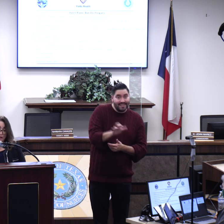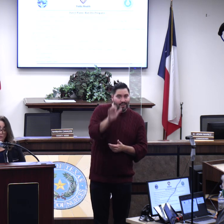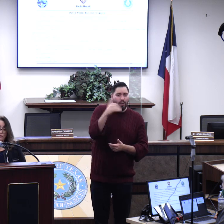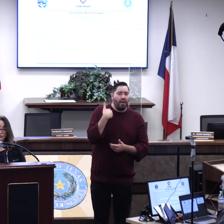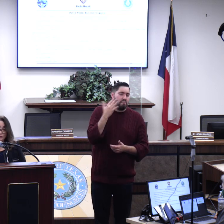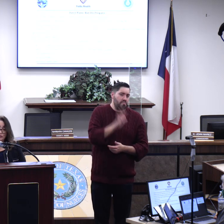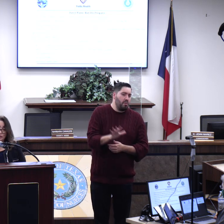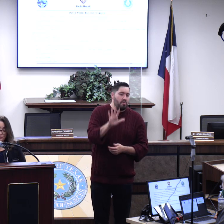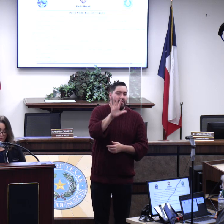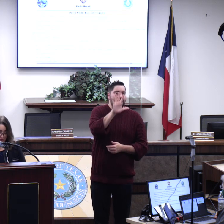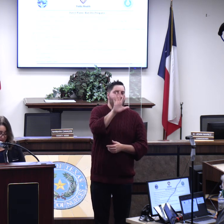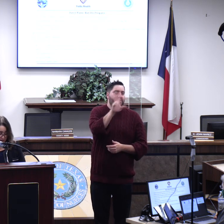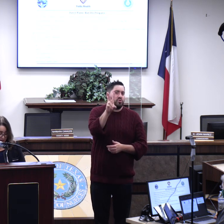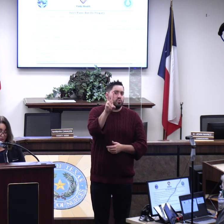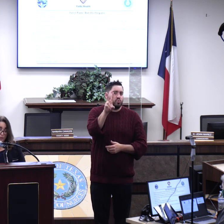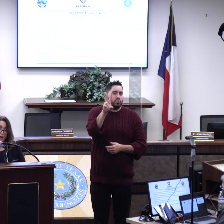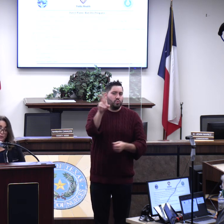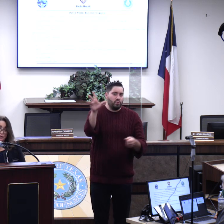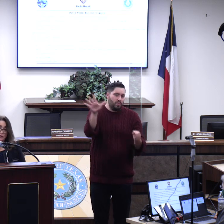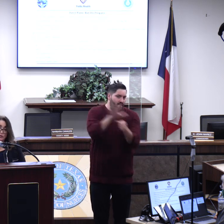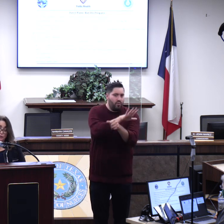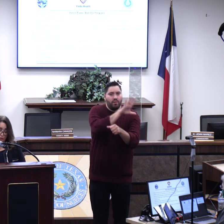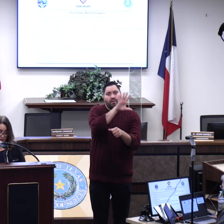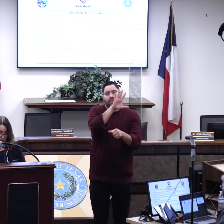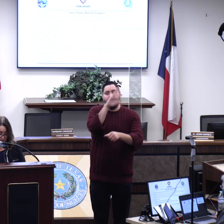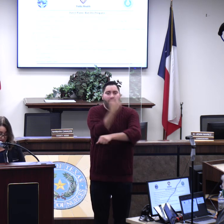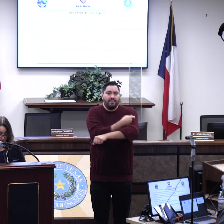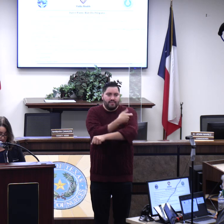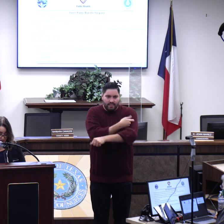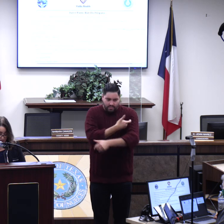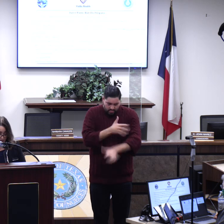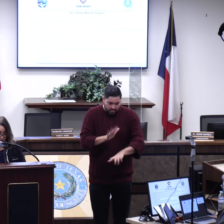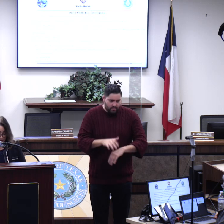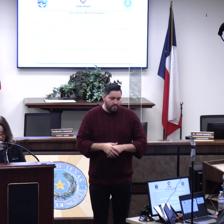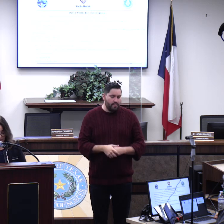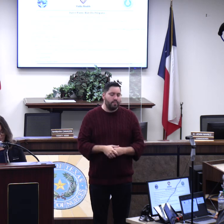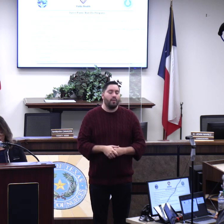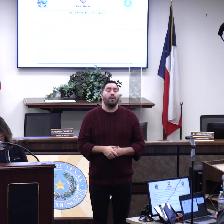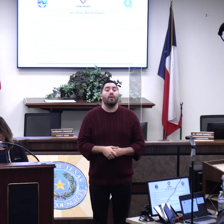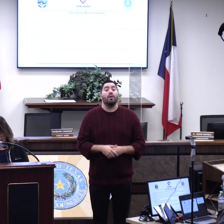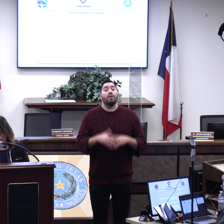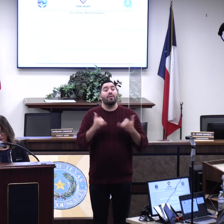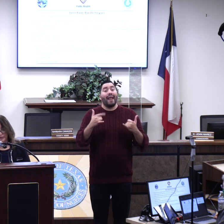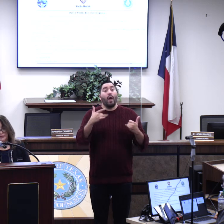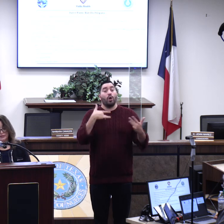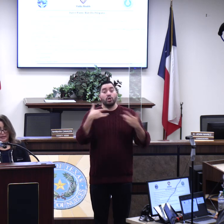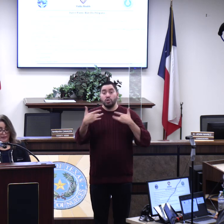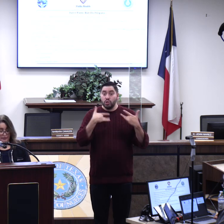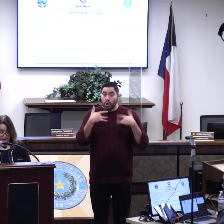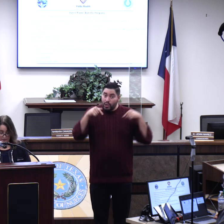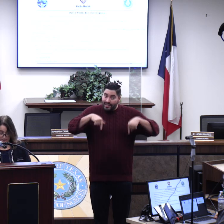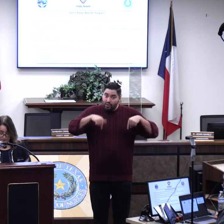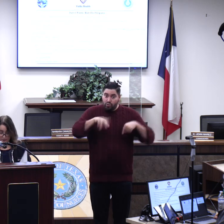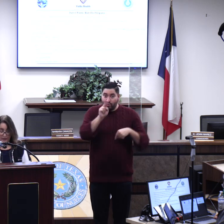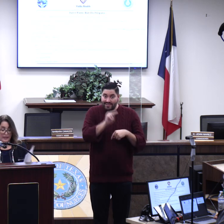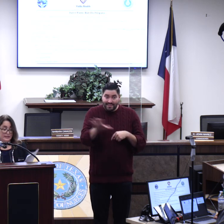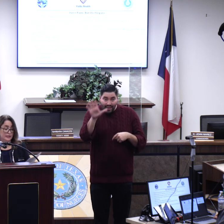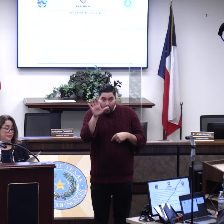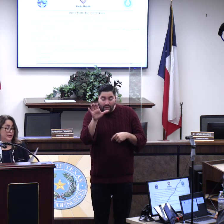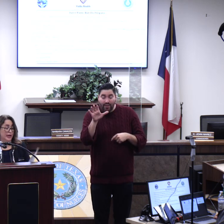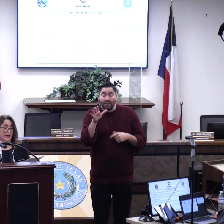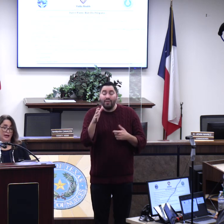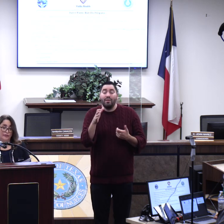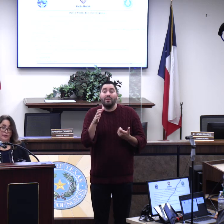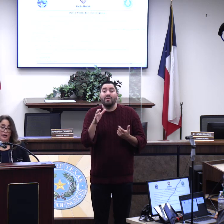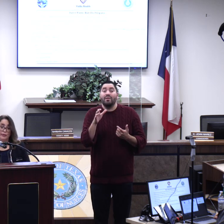has about 52% of our population fully vaccinated. The concern we have in Nueces County is that